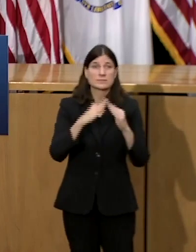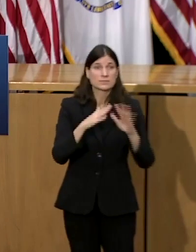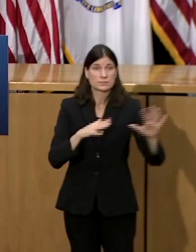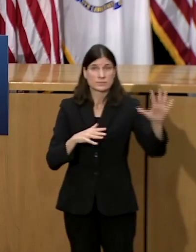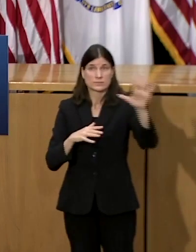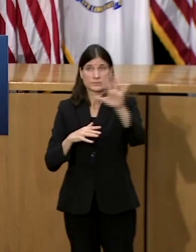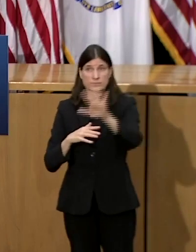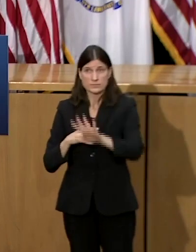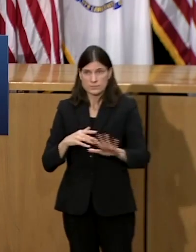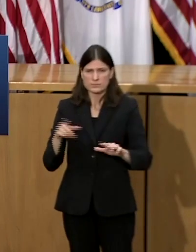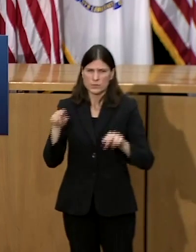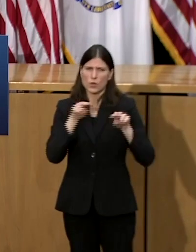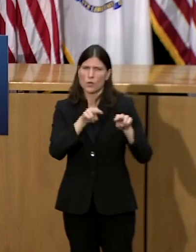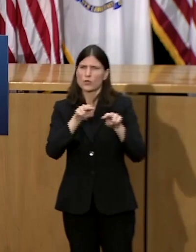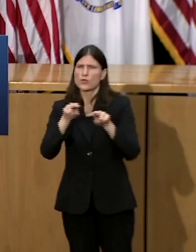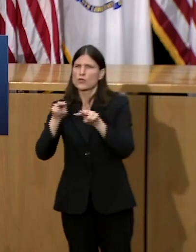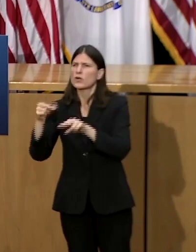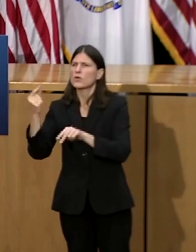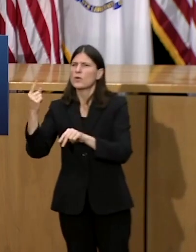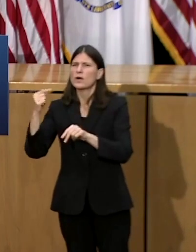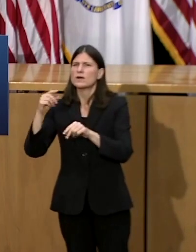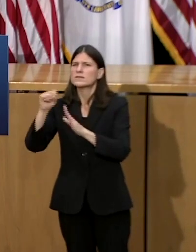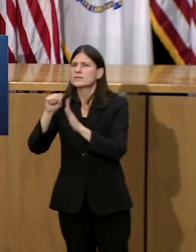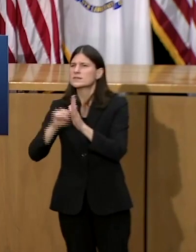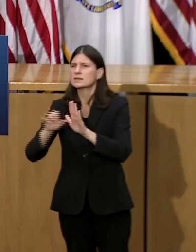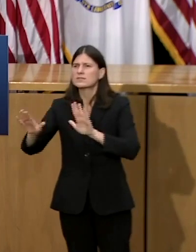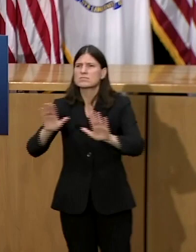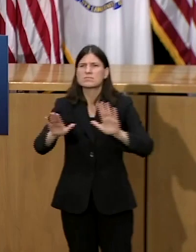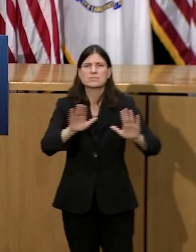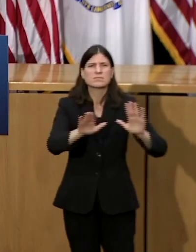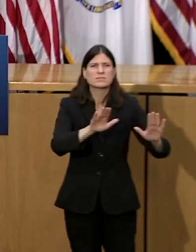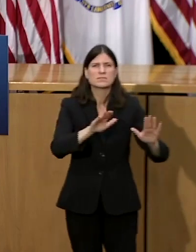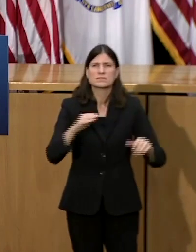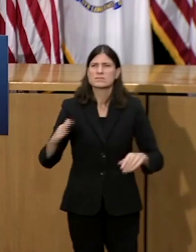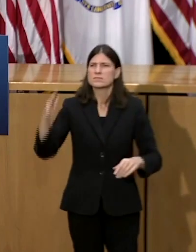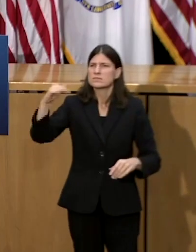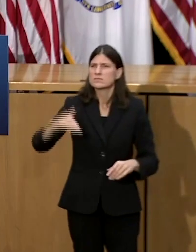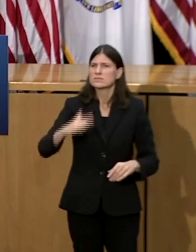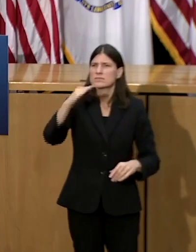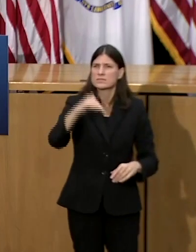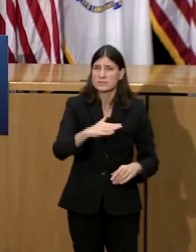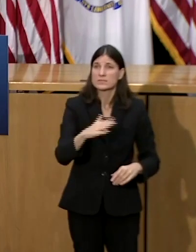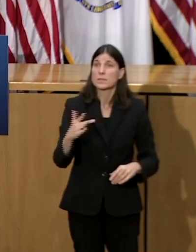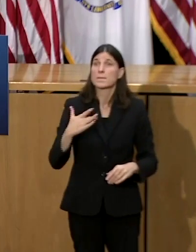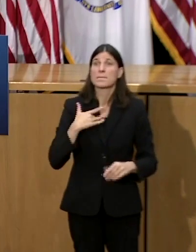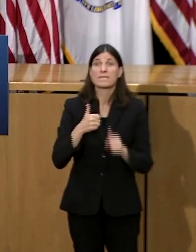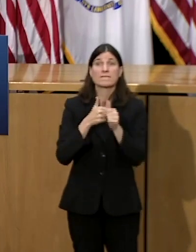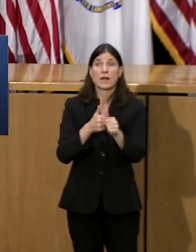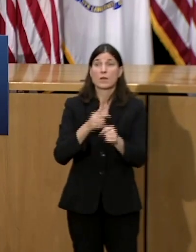is cases per 100,000, right? Which is where we started back in August.